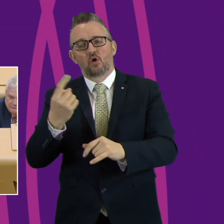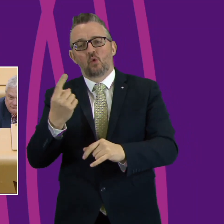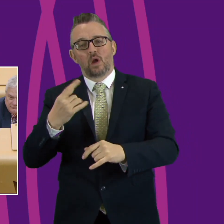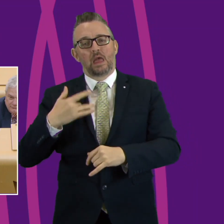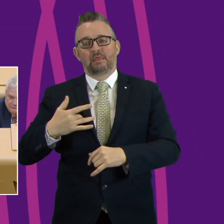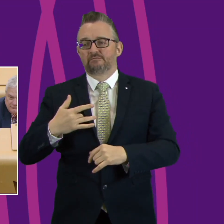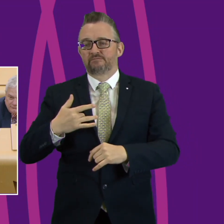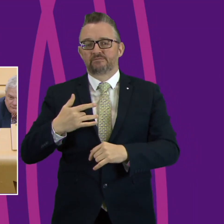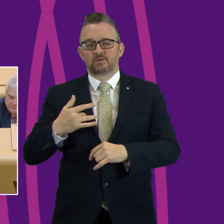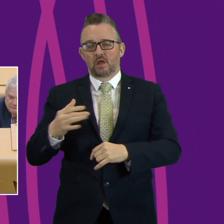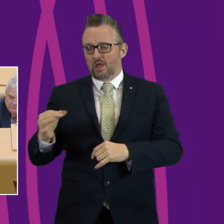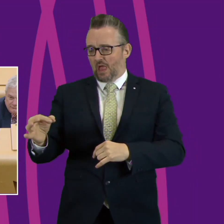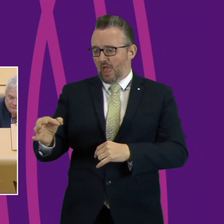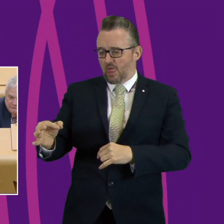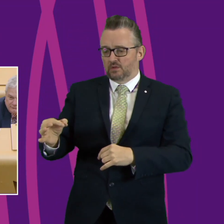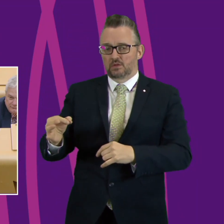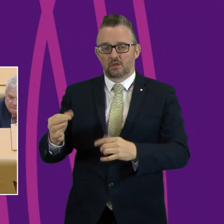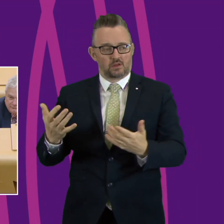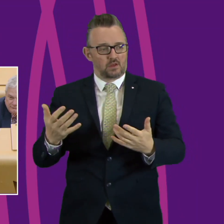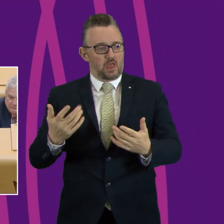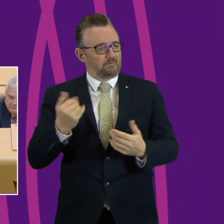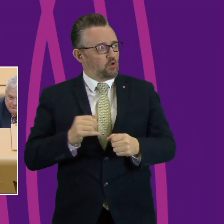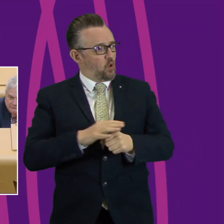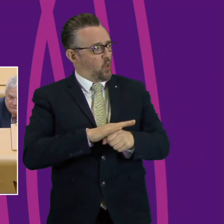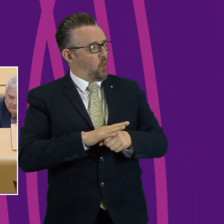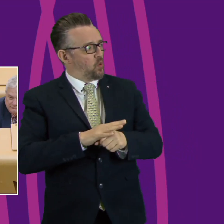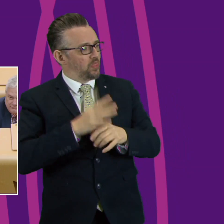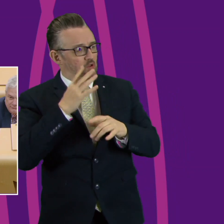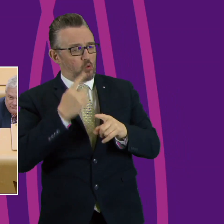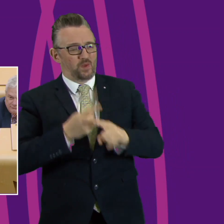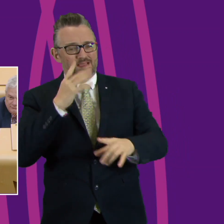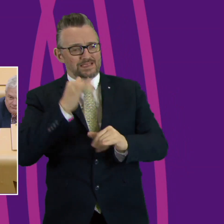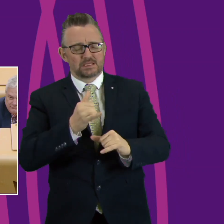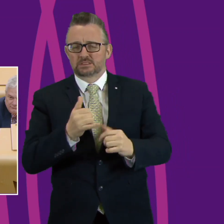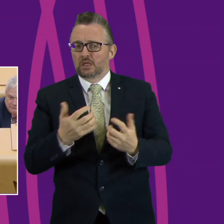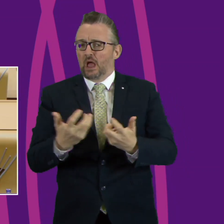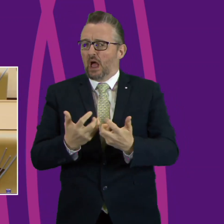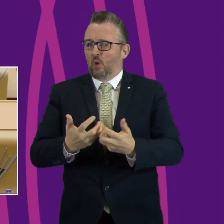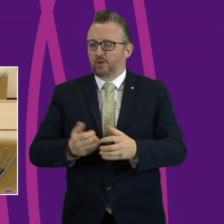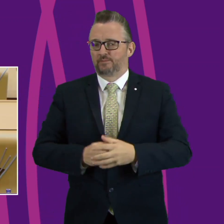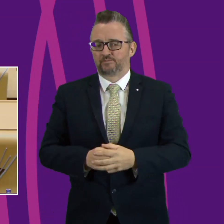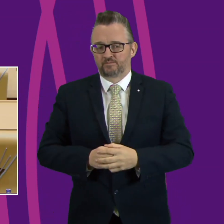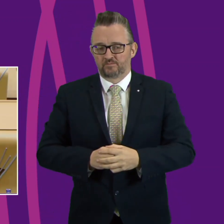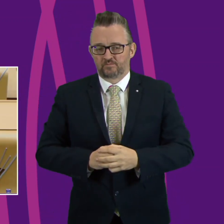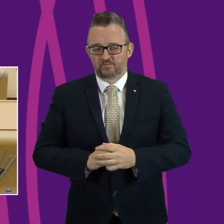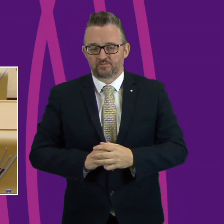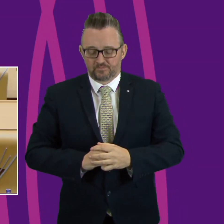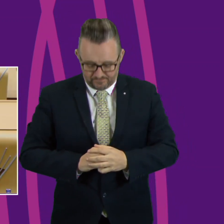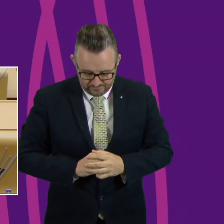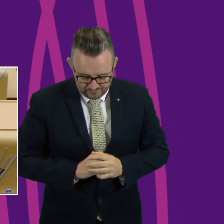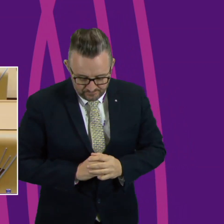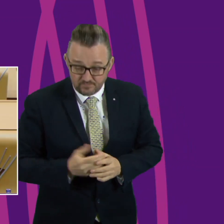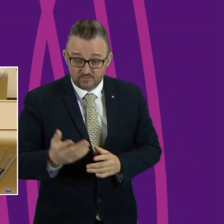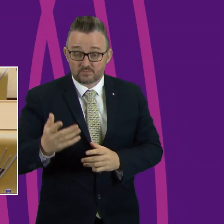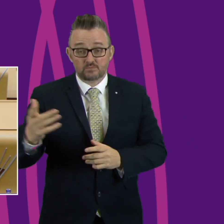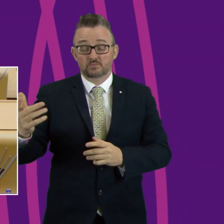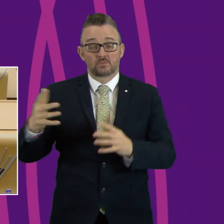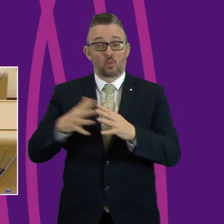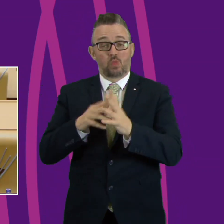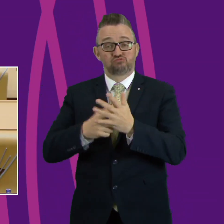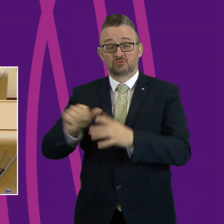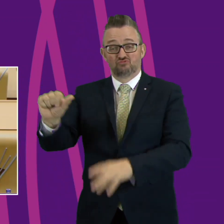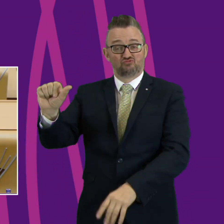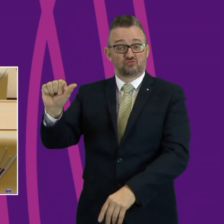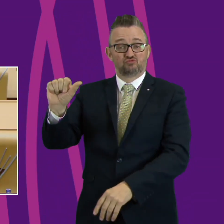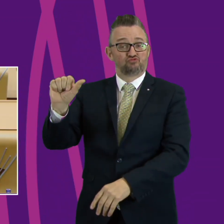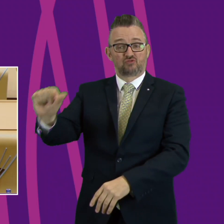rural areas, to have a local and a speedy test? Cabinet Secretary. So Mr Rennie is absolutely right. This is an